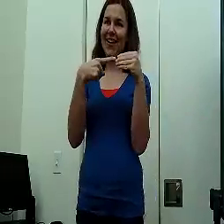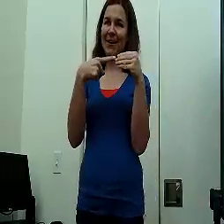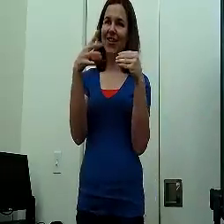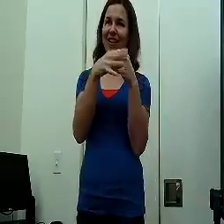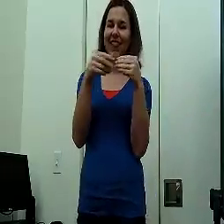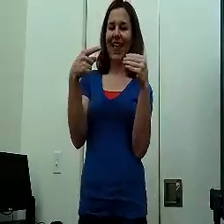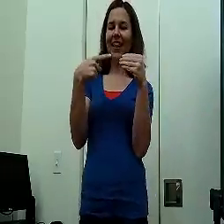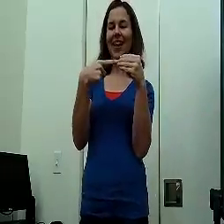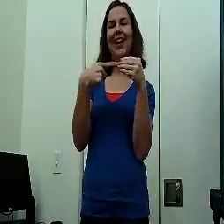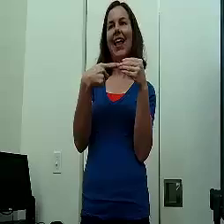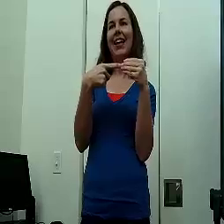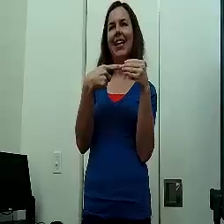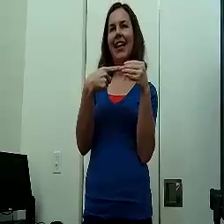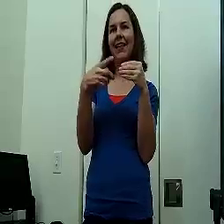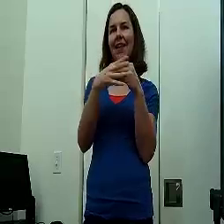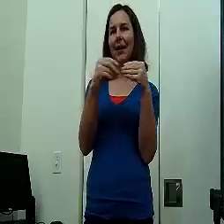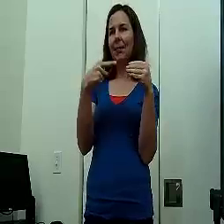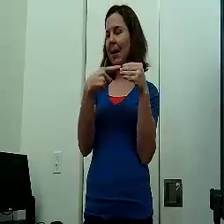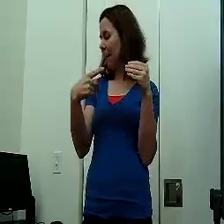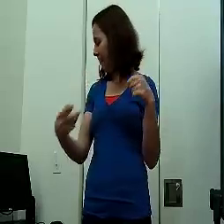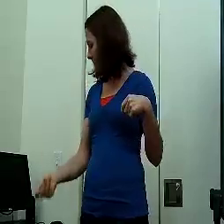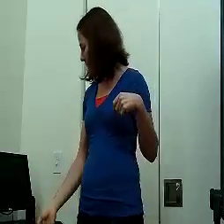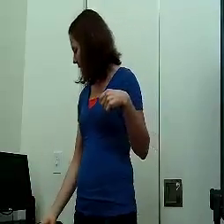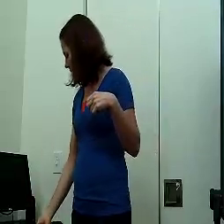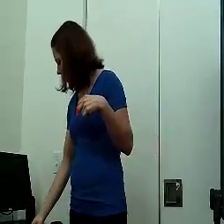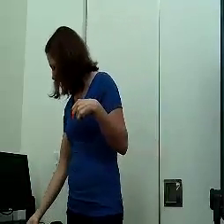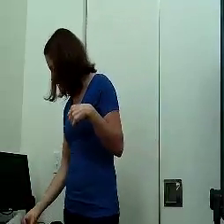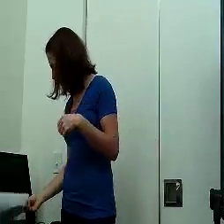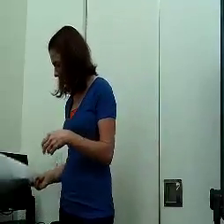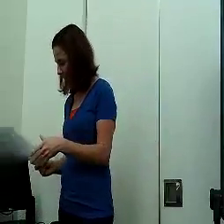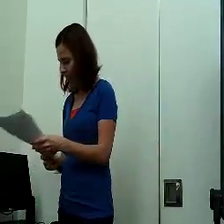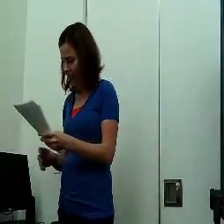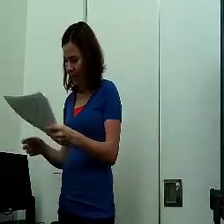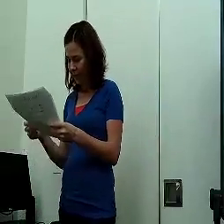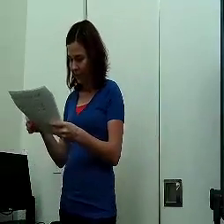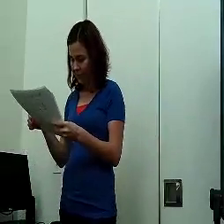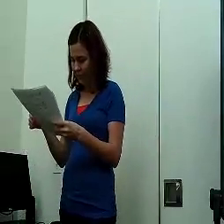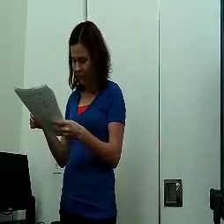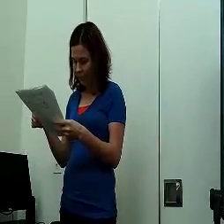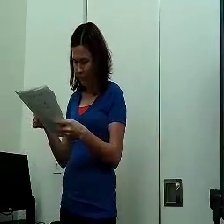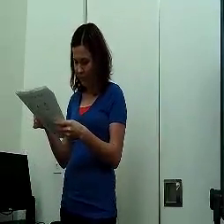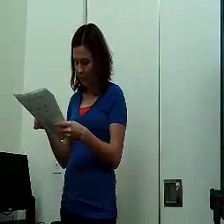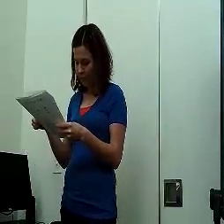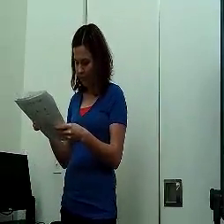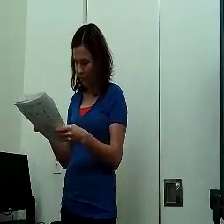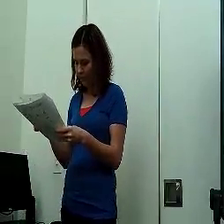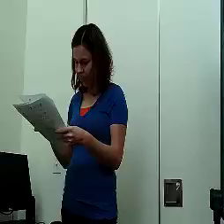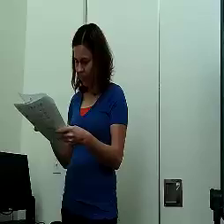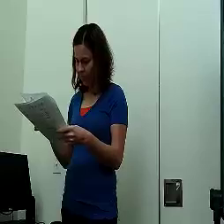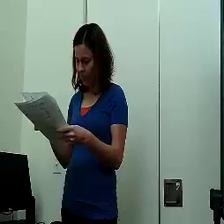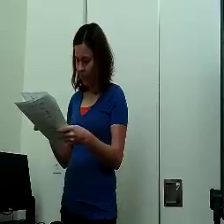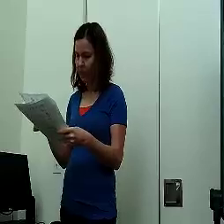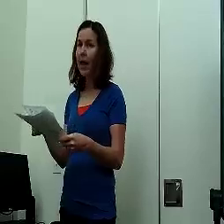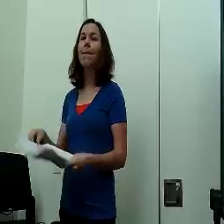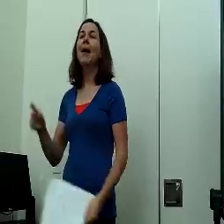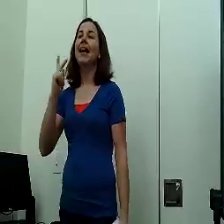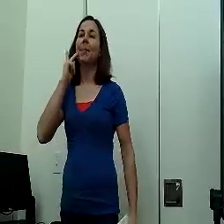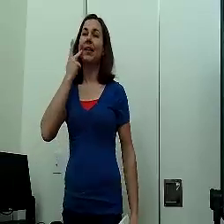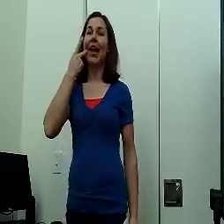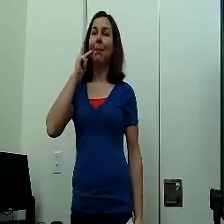make sure you get that little ending in there. Pear. Okay, so next one. What was pineapple? Pineapple, it's apple